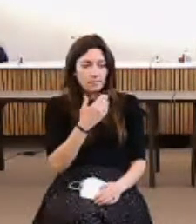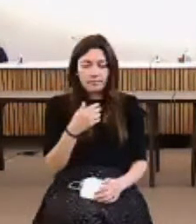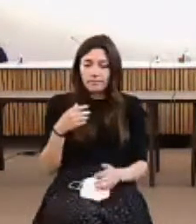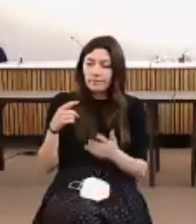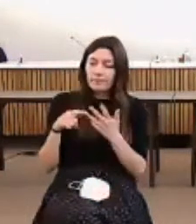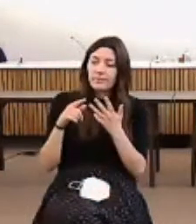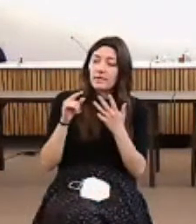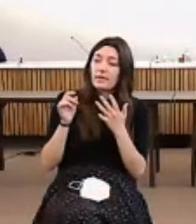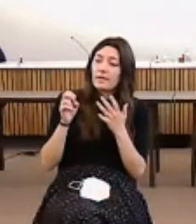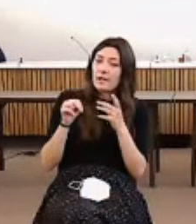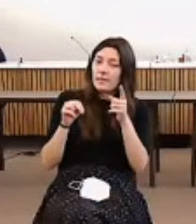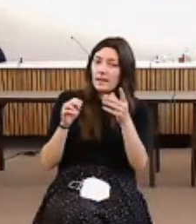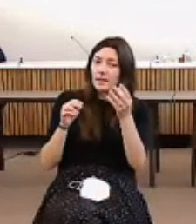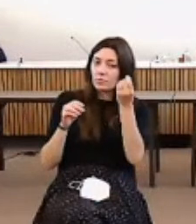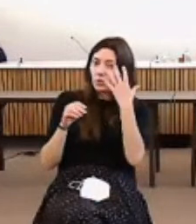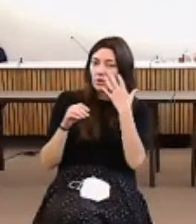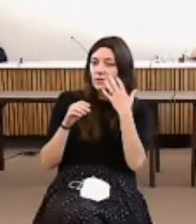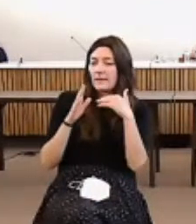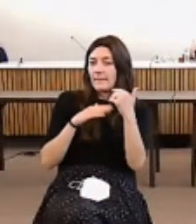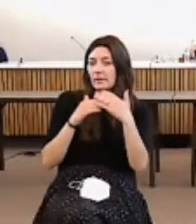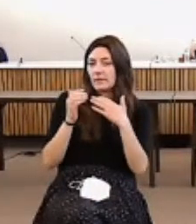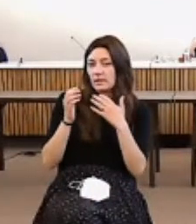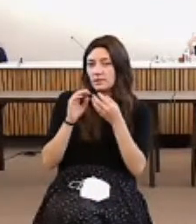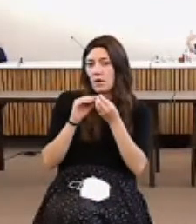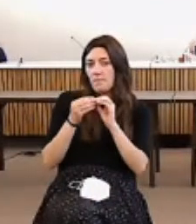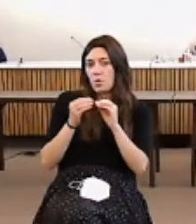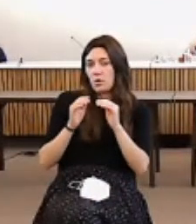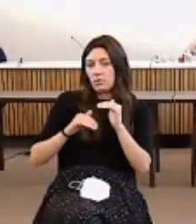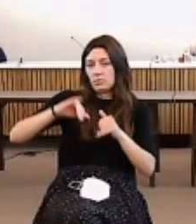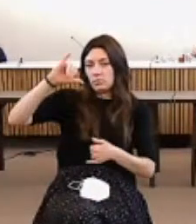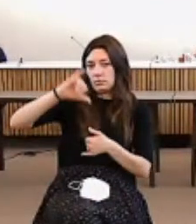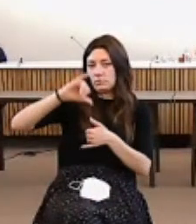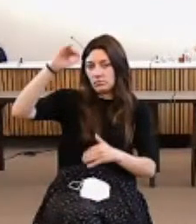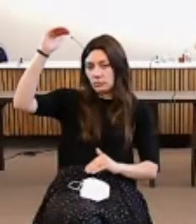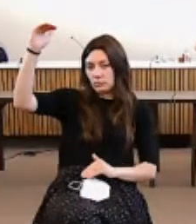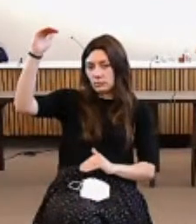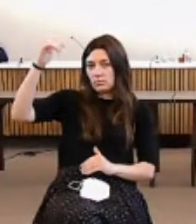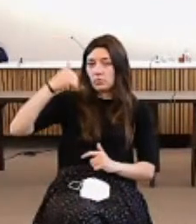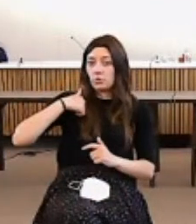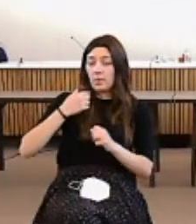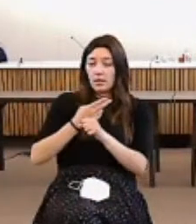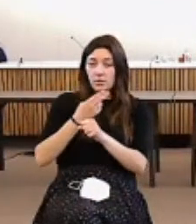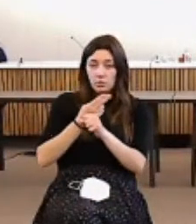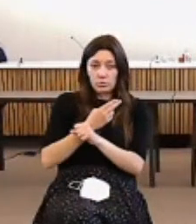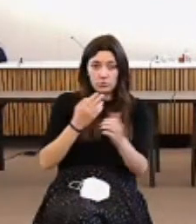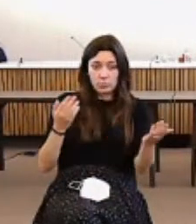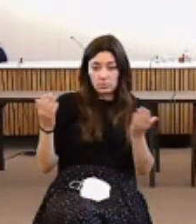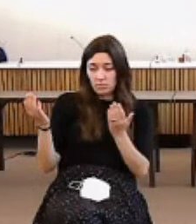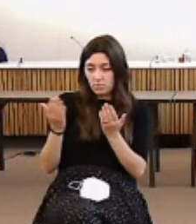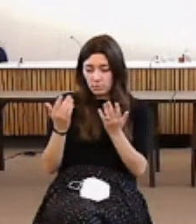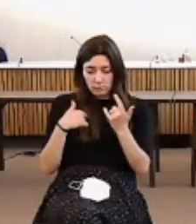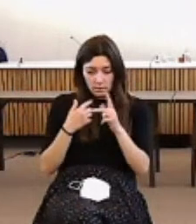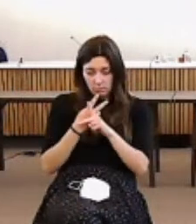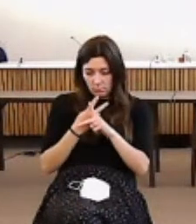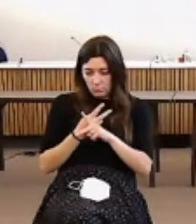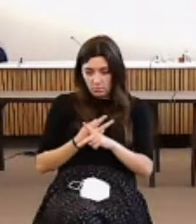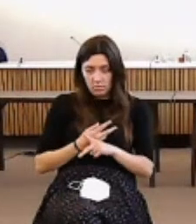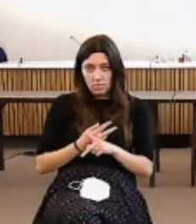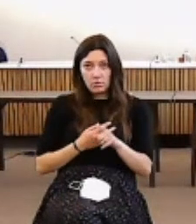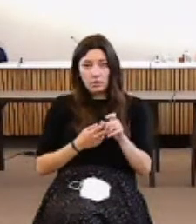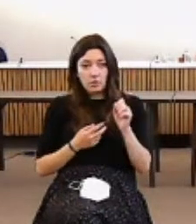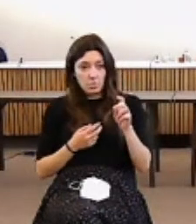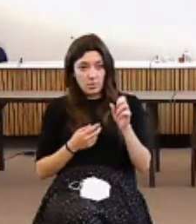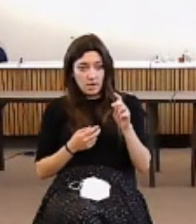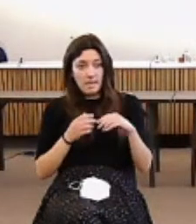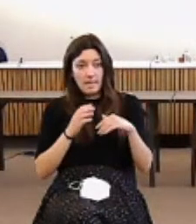building elevations. So I just used the two pieces together and went through and did all the calculations. So. Oh, the building elevations